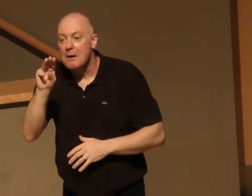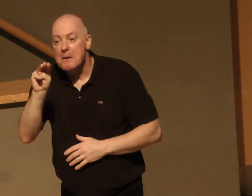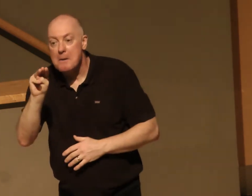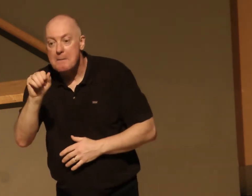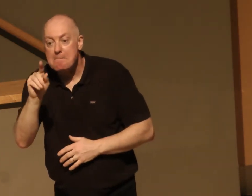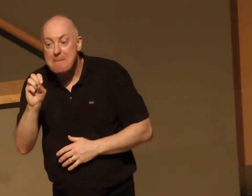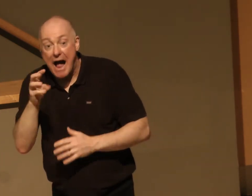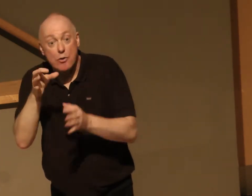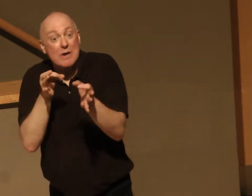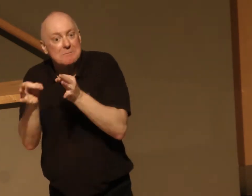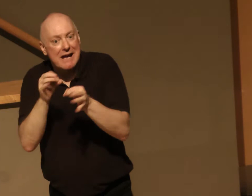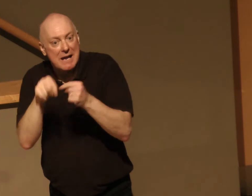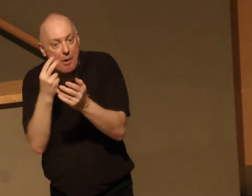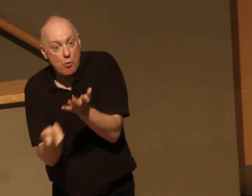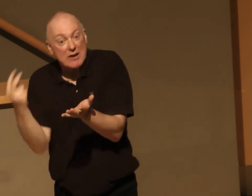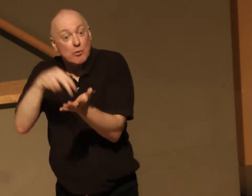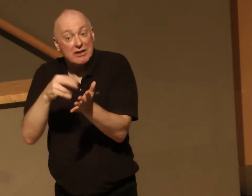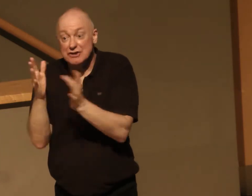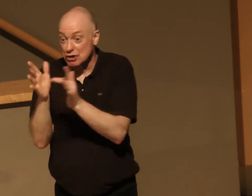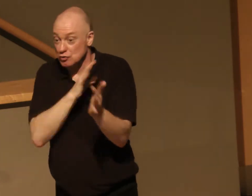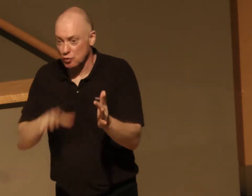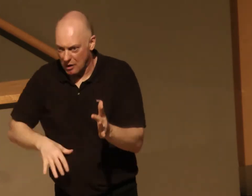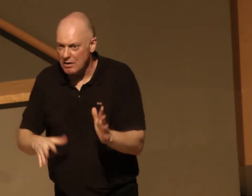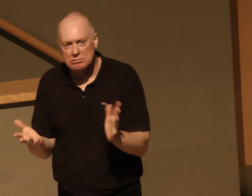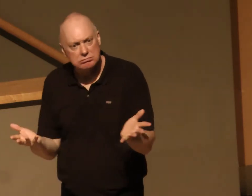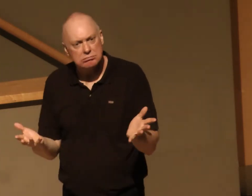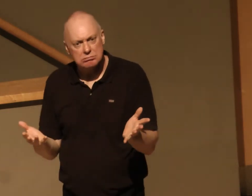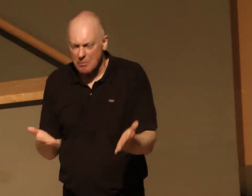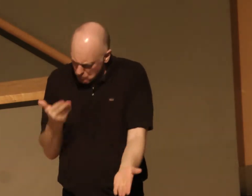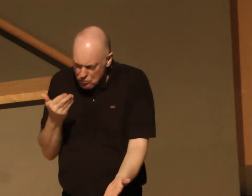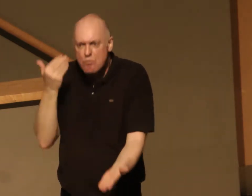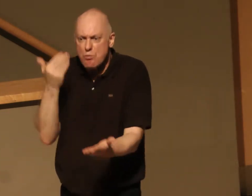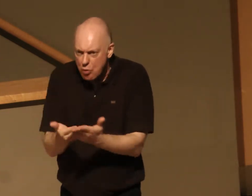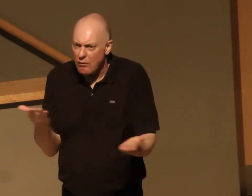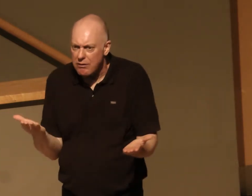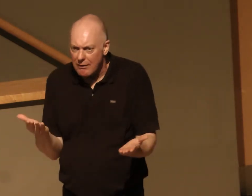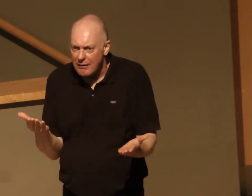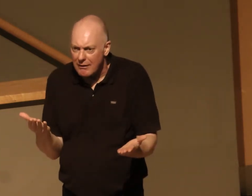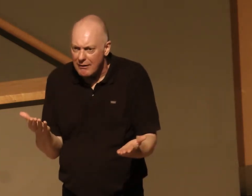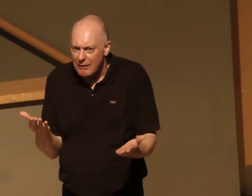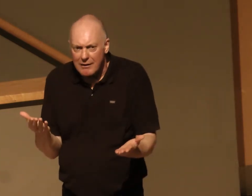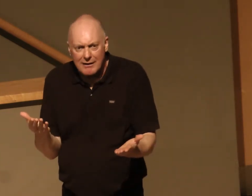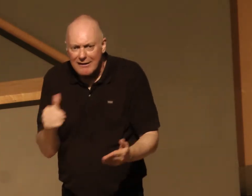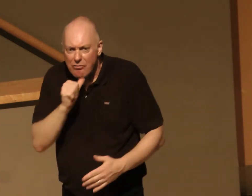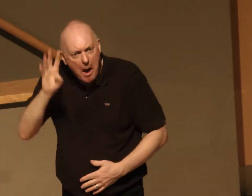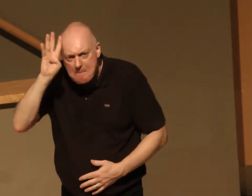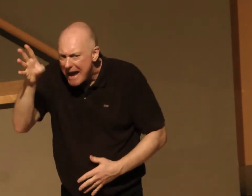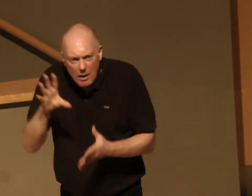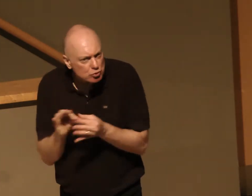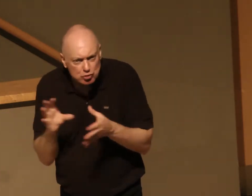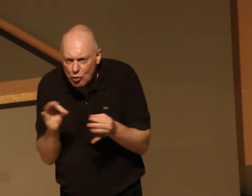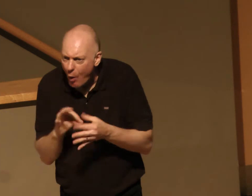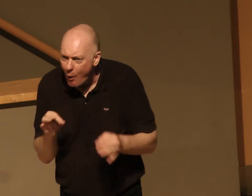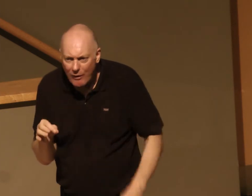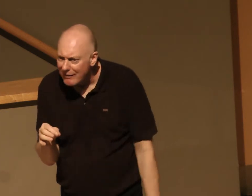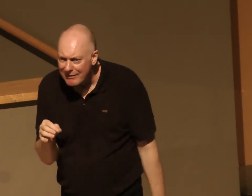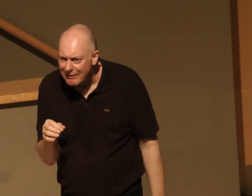of the resurrection of Jesus Christ. And it's a reliable account. I want to remind you, it's not a fictional story. not a fable. It's not a fairy tale.